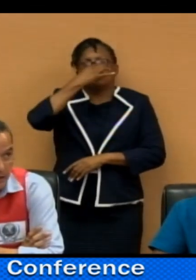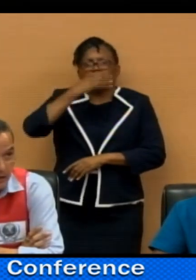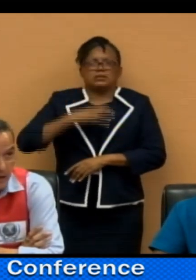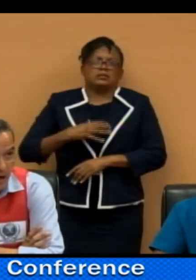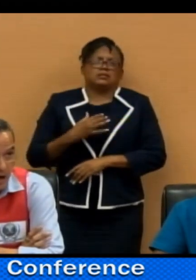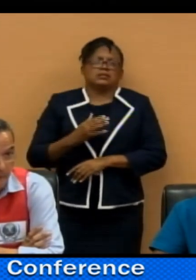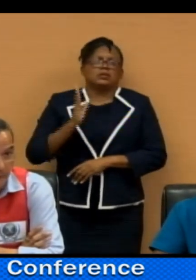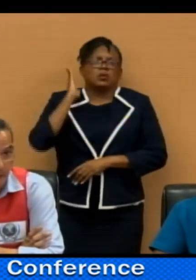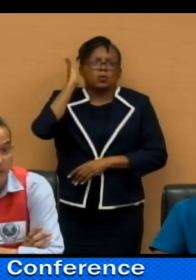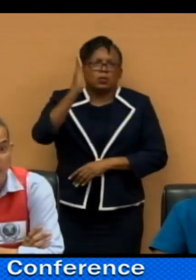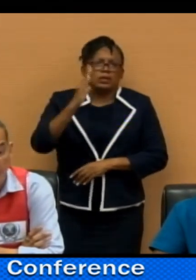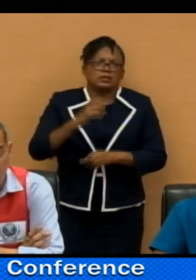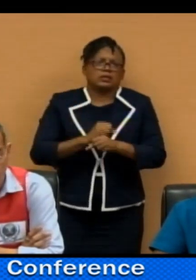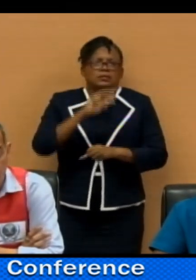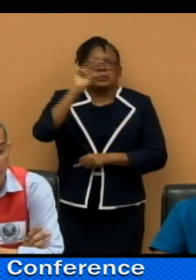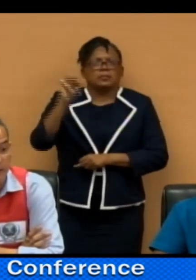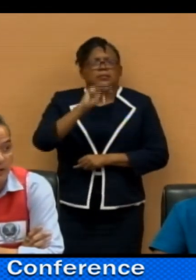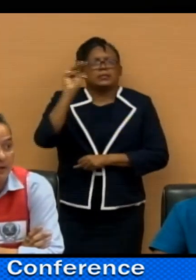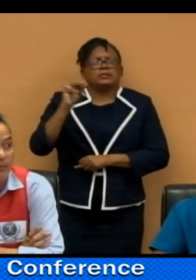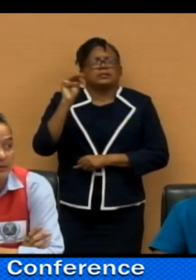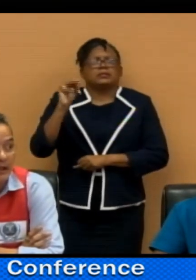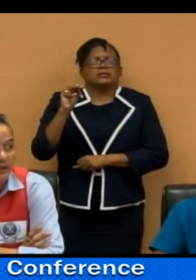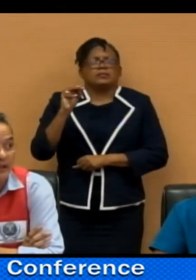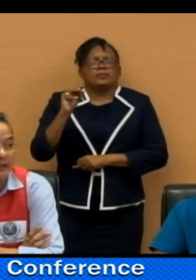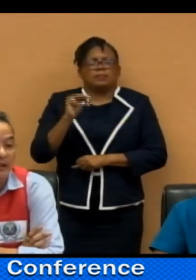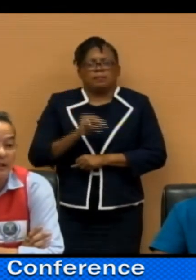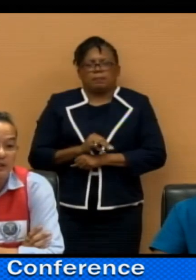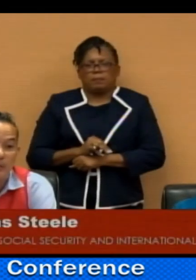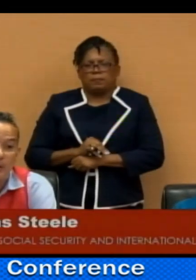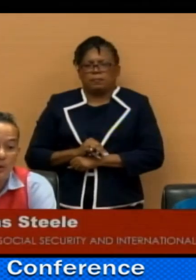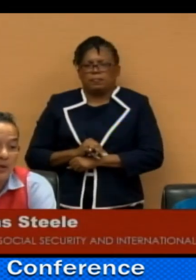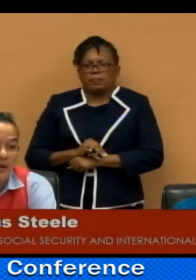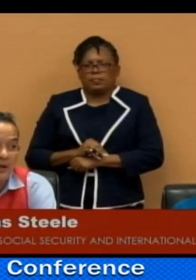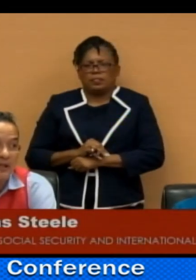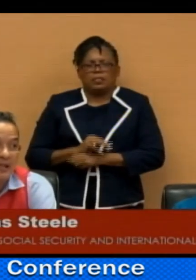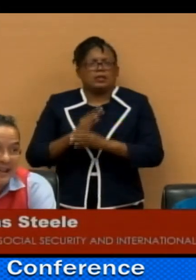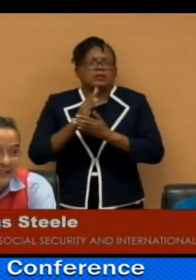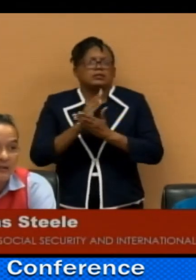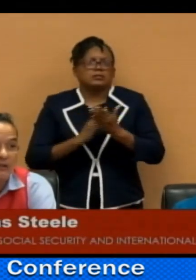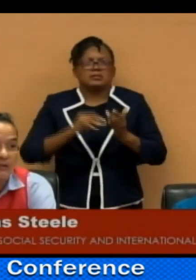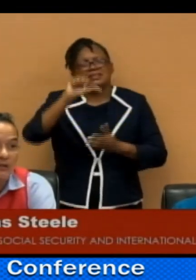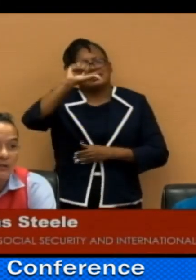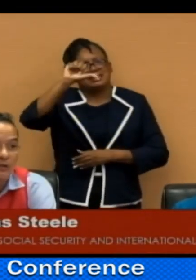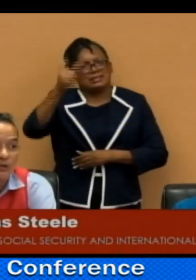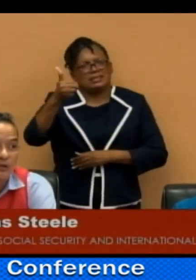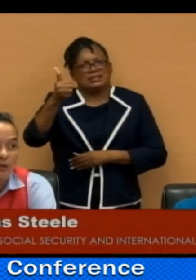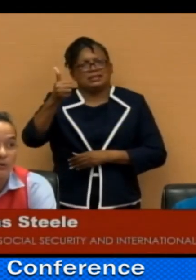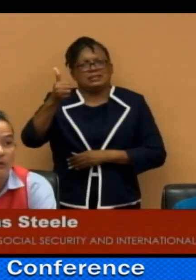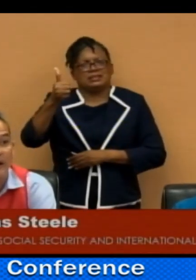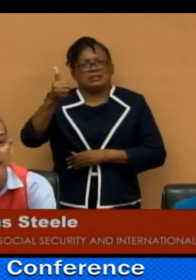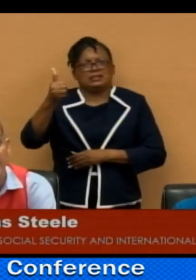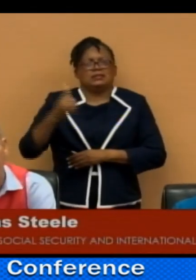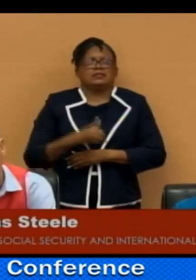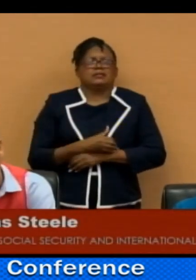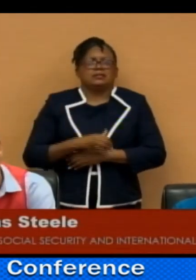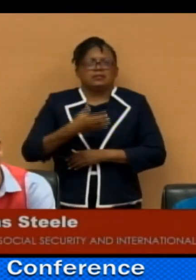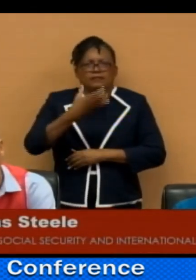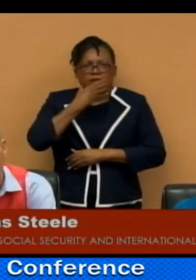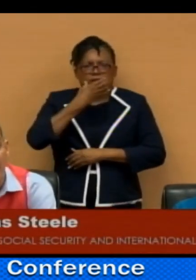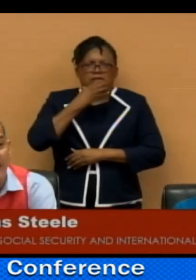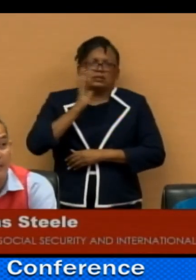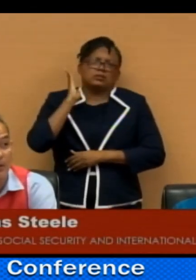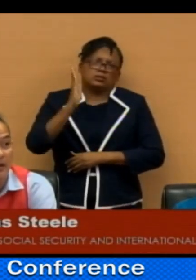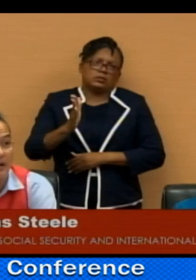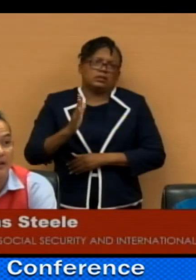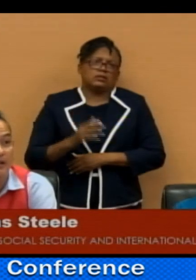Monday already confirmed in possession somewhere between another 10 to, and I'm still hoping to